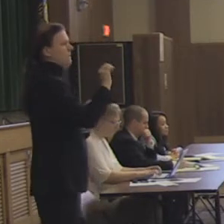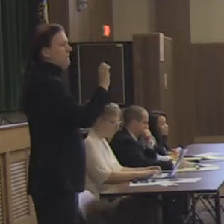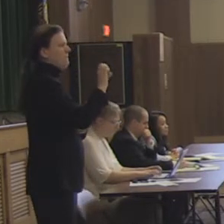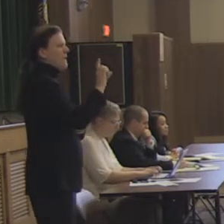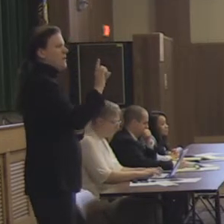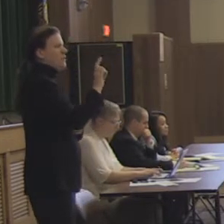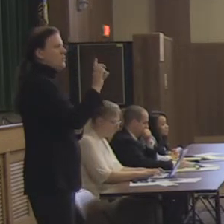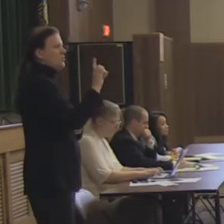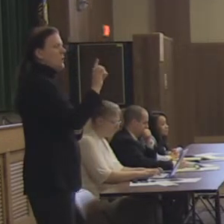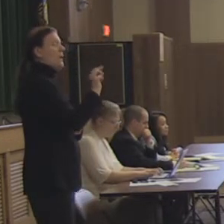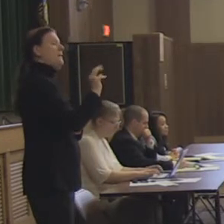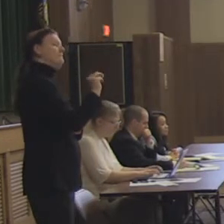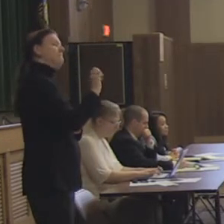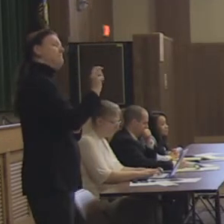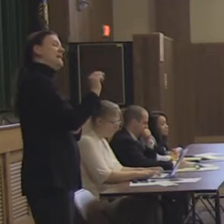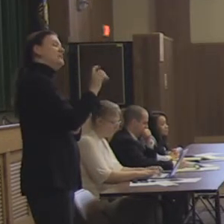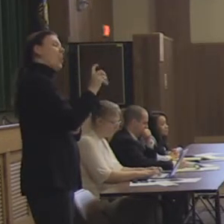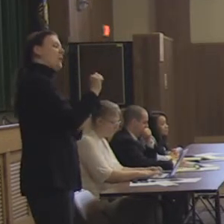Institution for